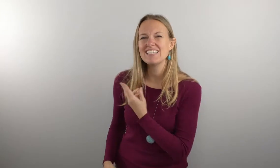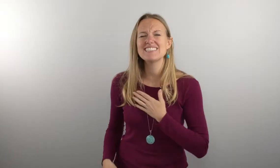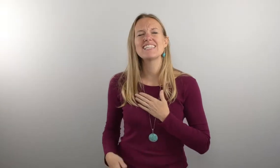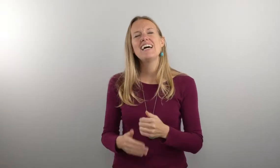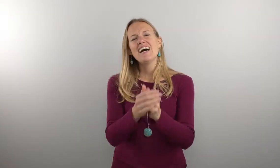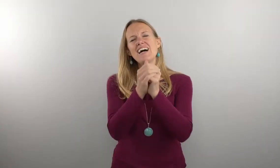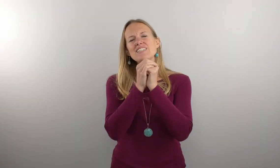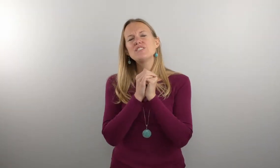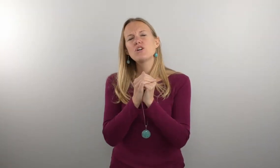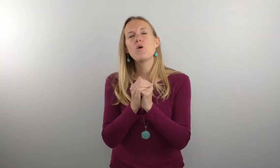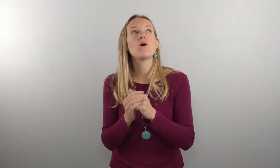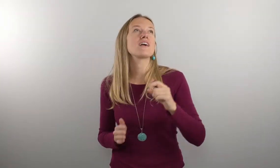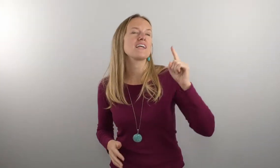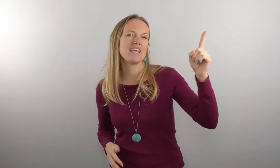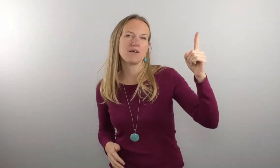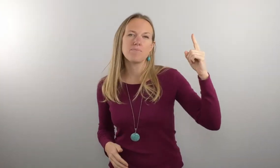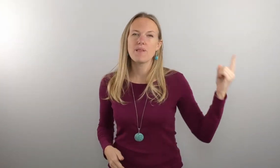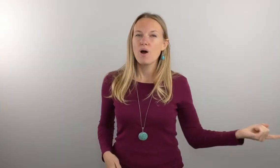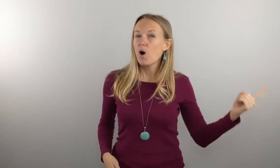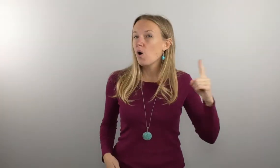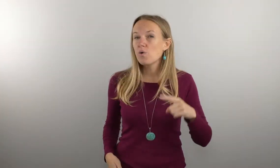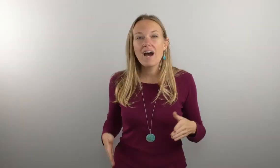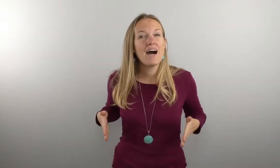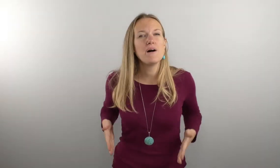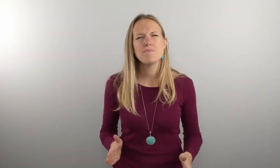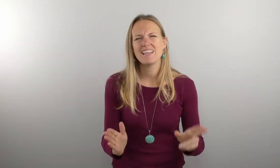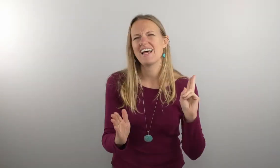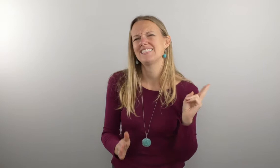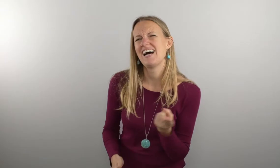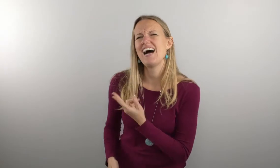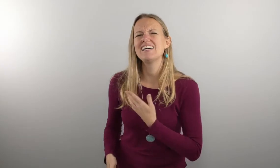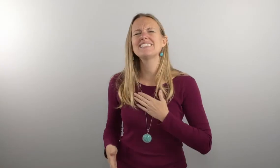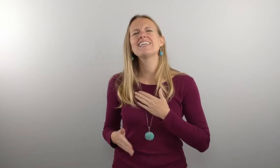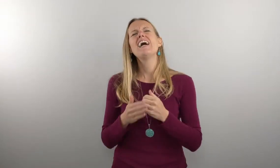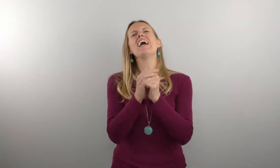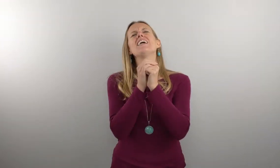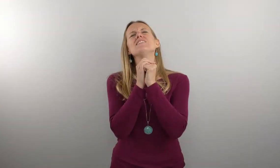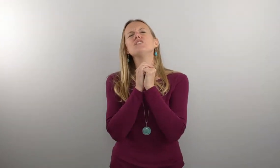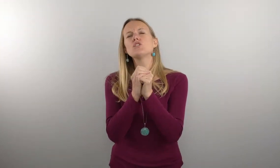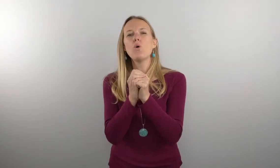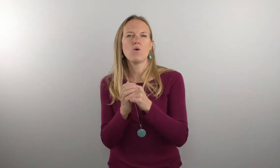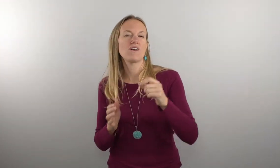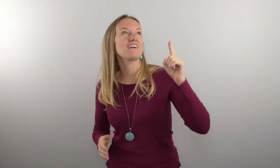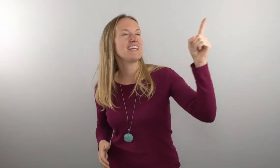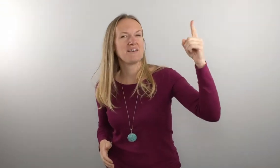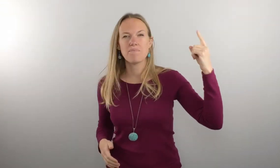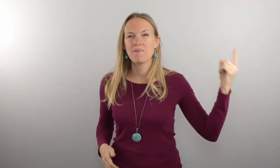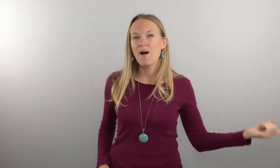us adore him. O come, let us adore him.